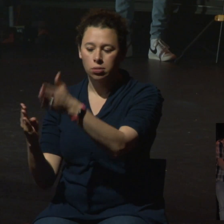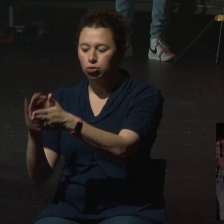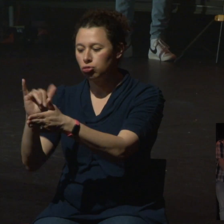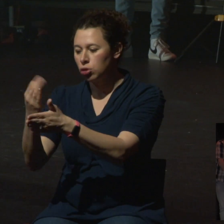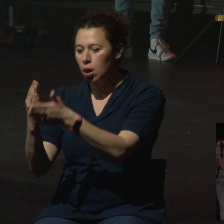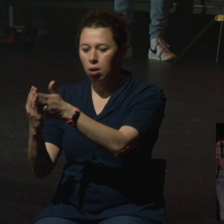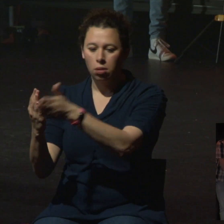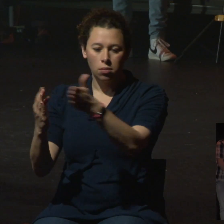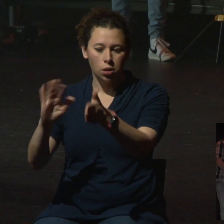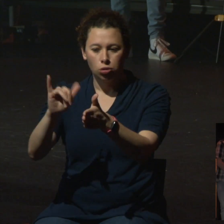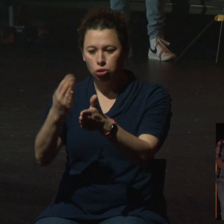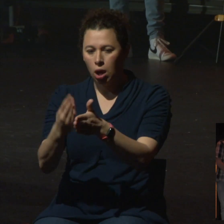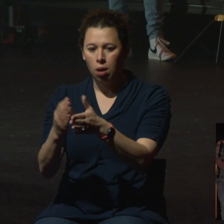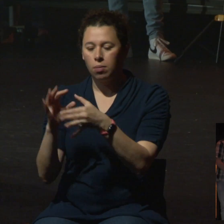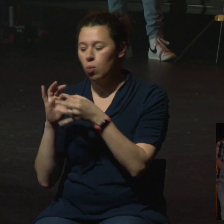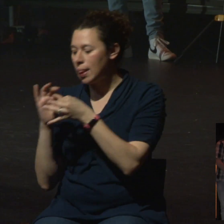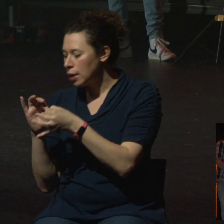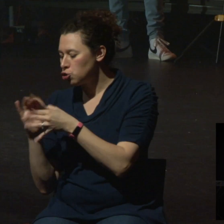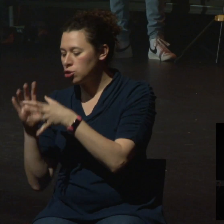relationship after relationship.